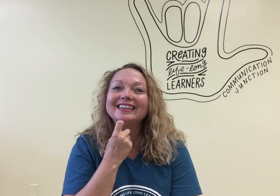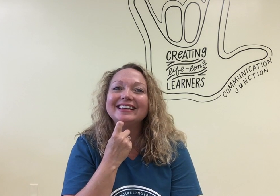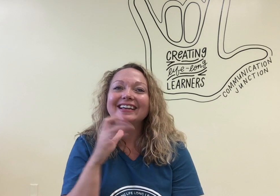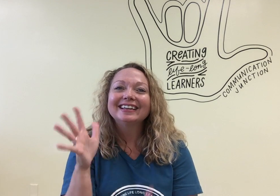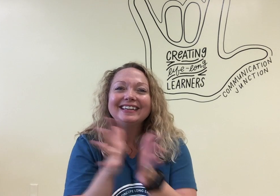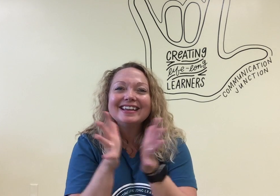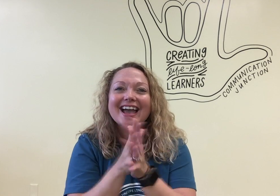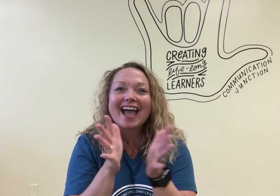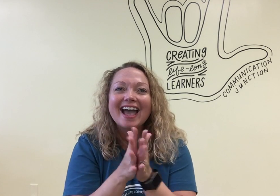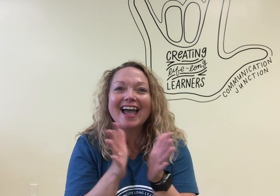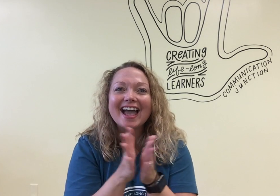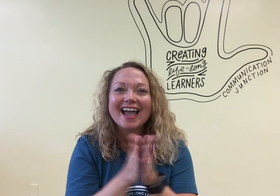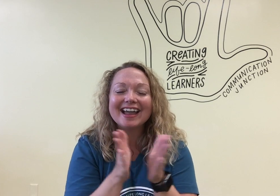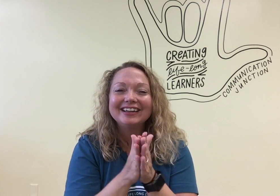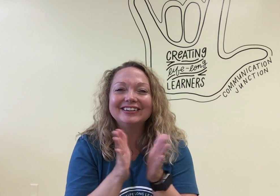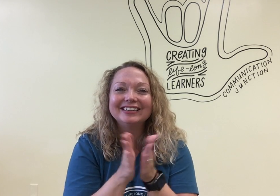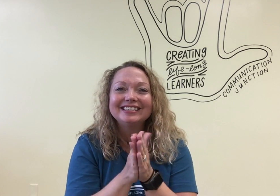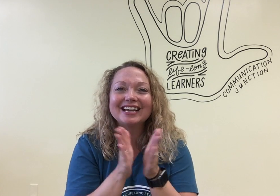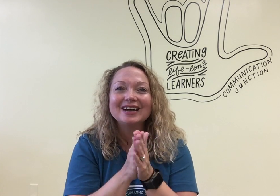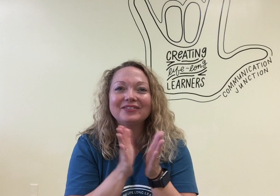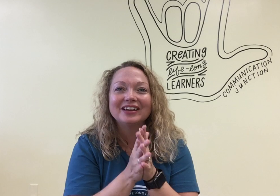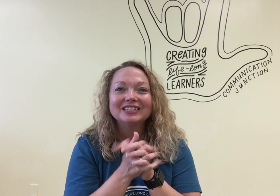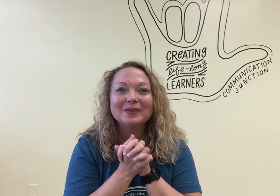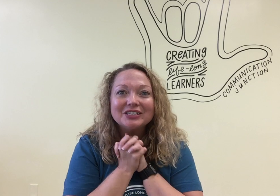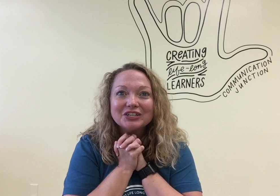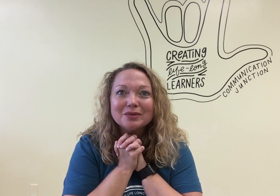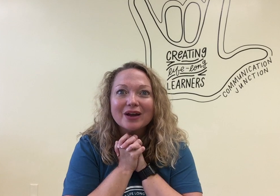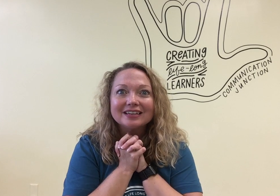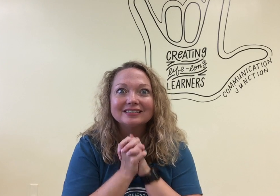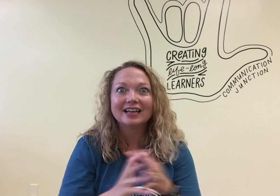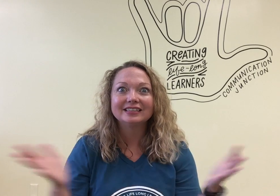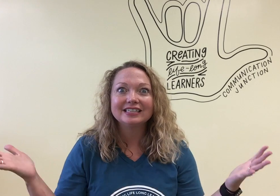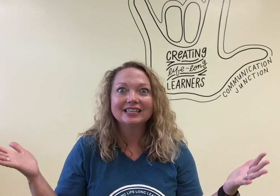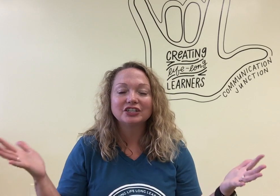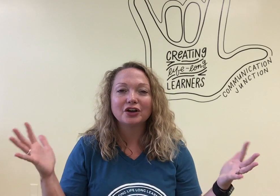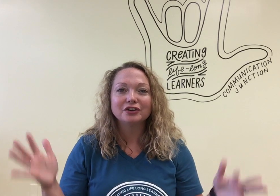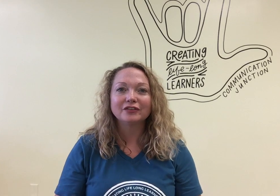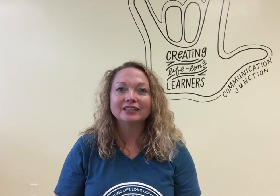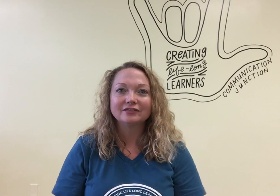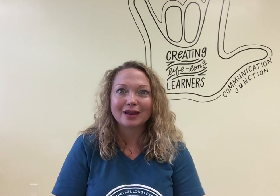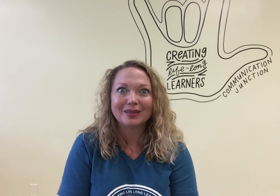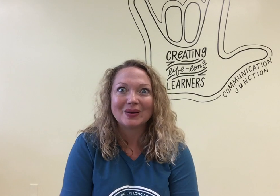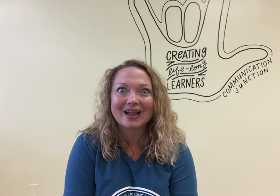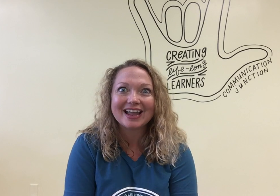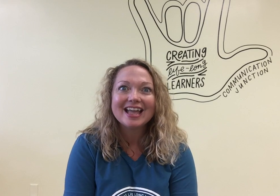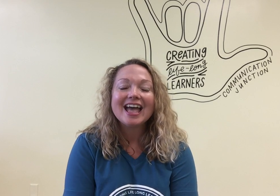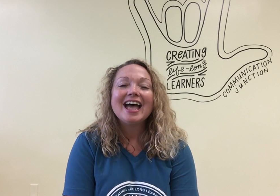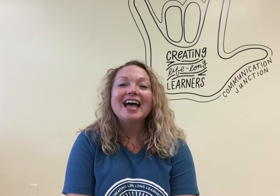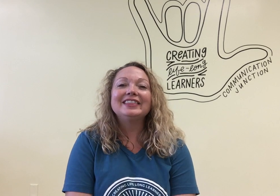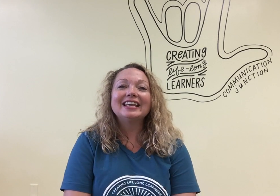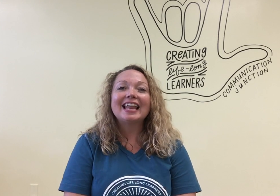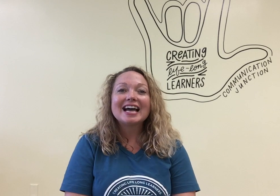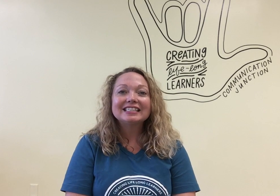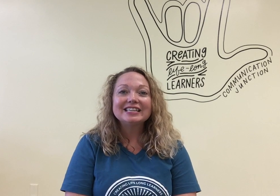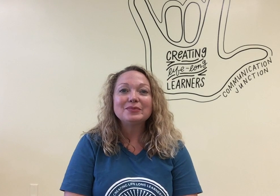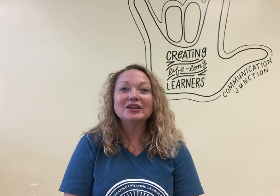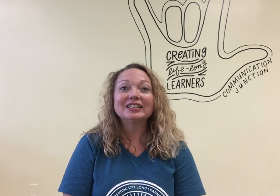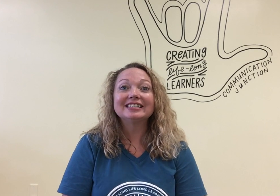R-E-D. Yay, good job, friends. Make sure you practice that and teach that to all your friends and family, okay? And then lastly, we are gonna sing